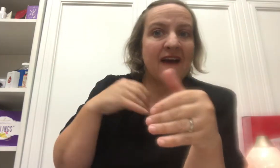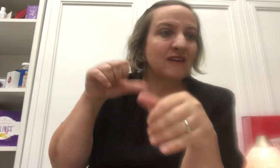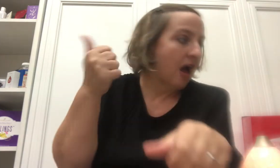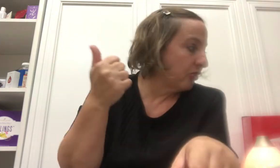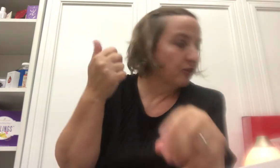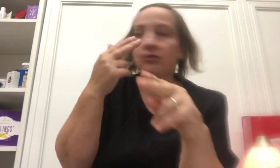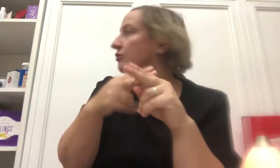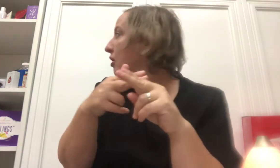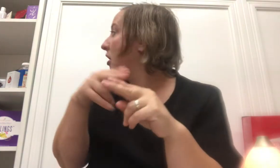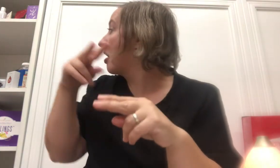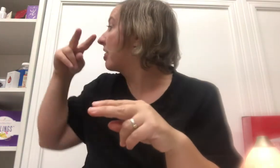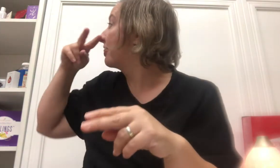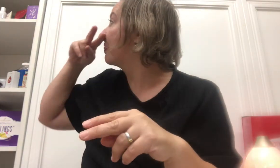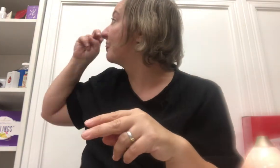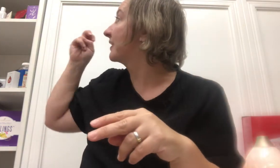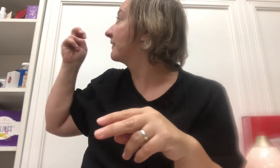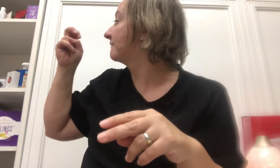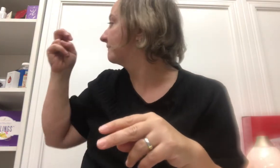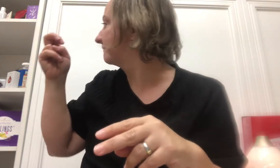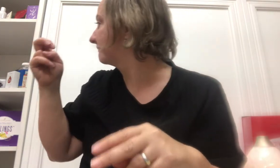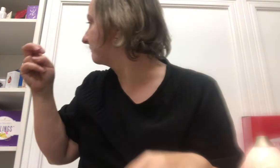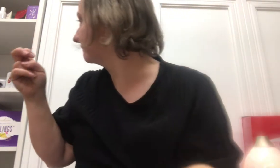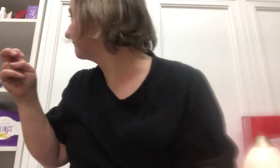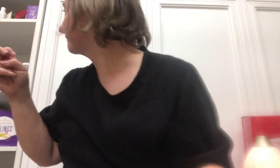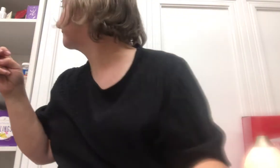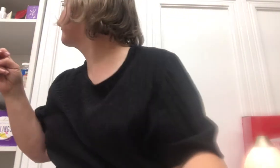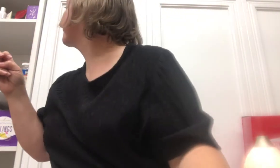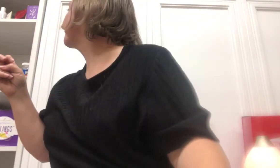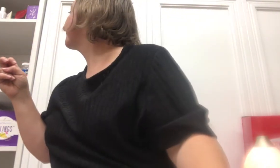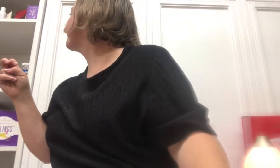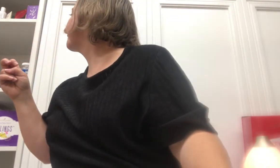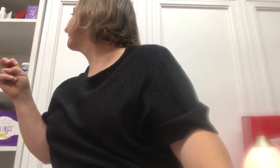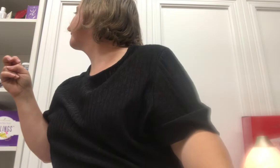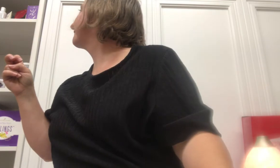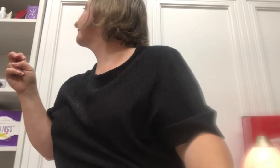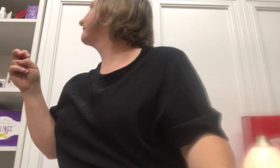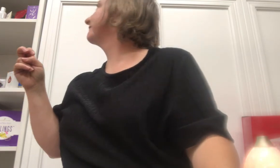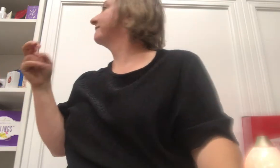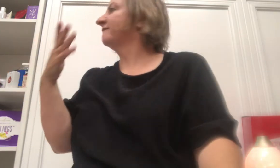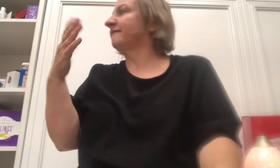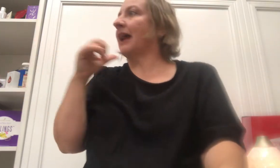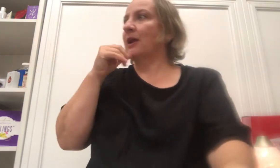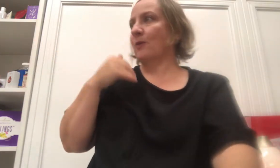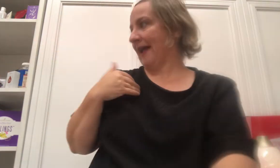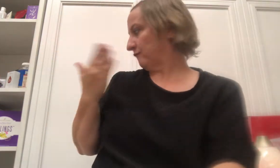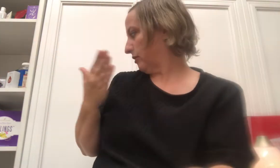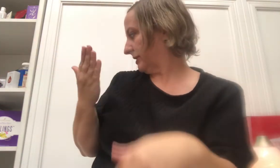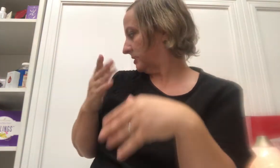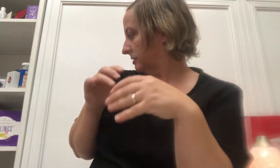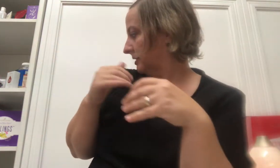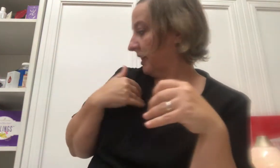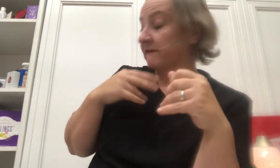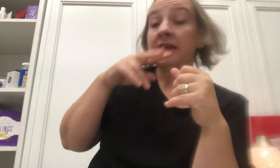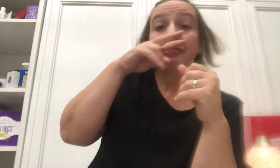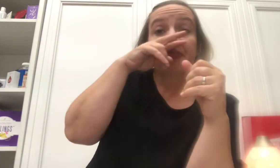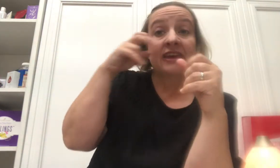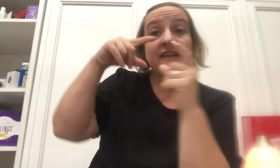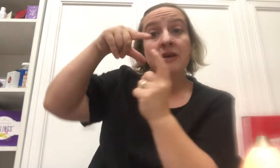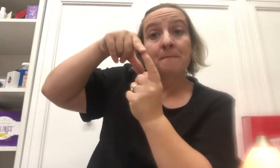Now, sometimes the box also has something called Thieves household cleaner. I was hoping I had one